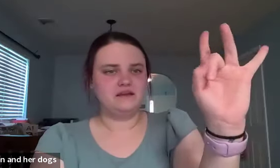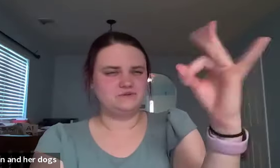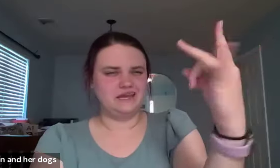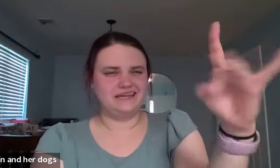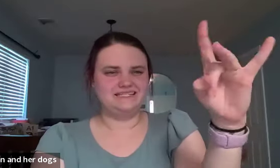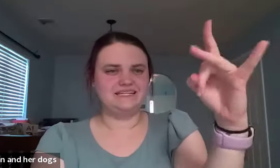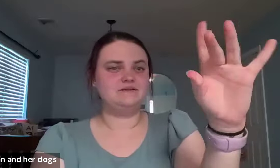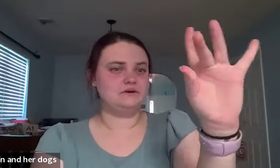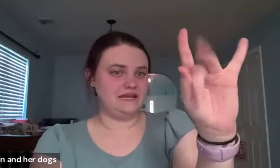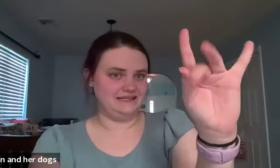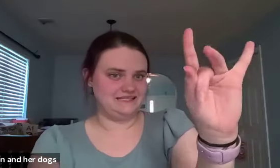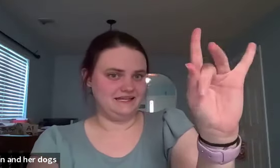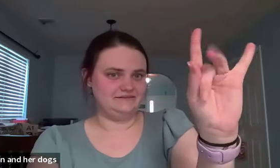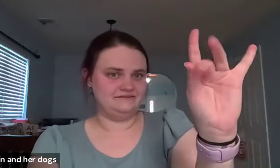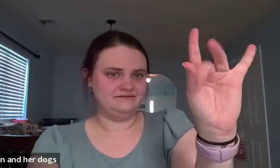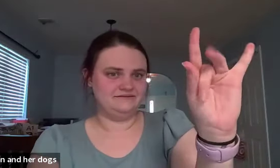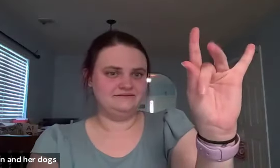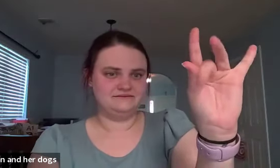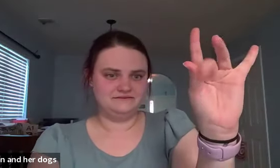Okay. So we had 18 or 18.